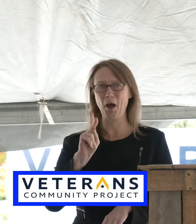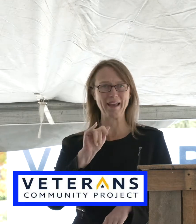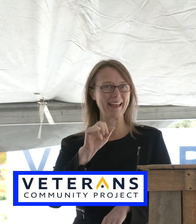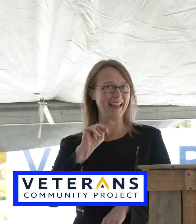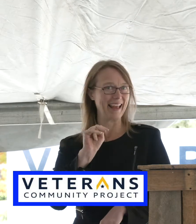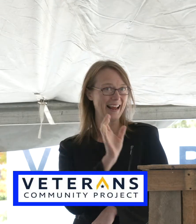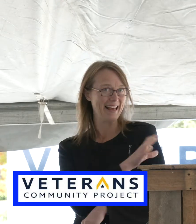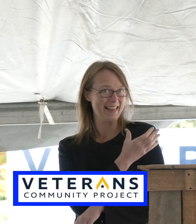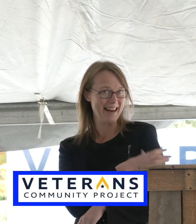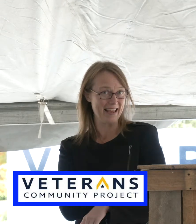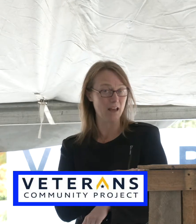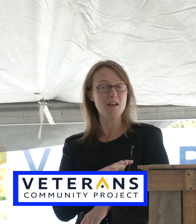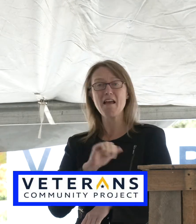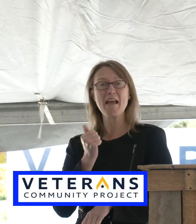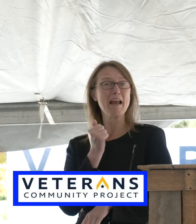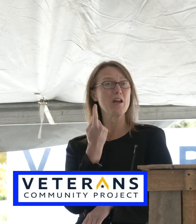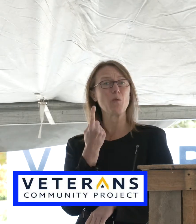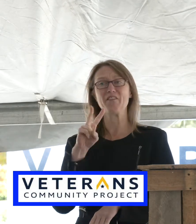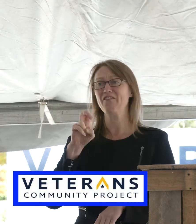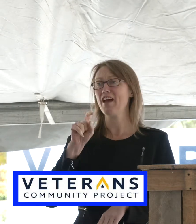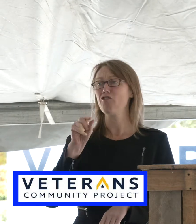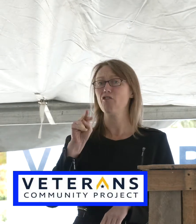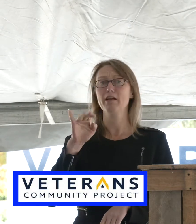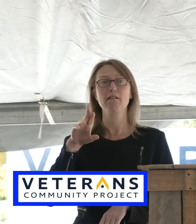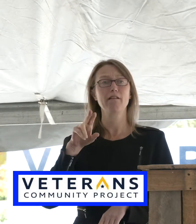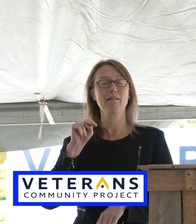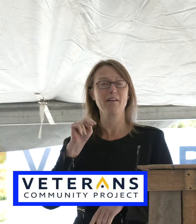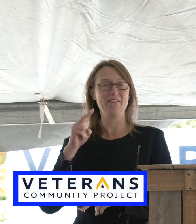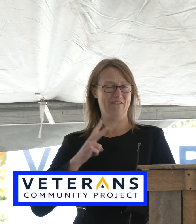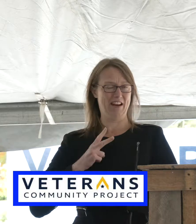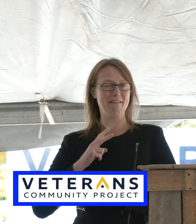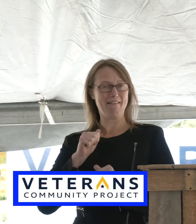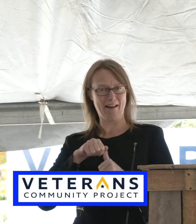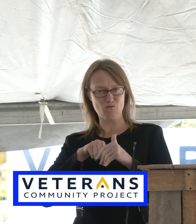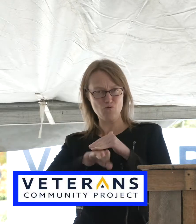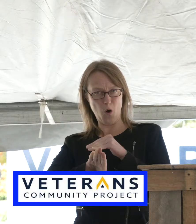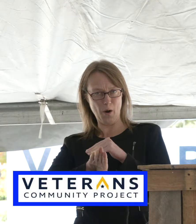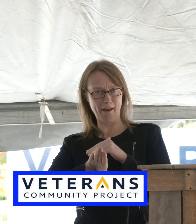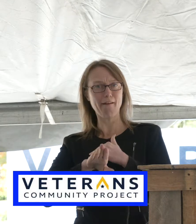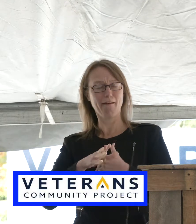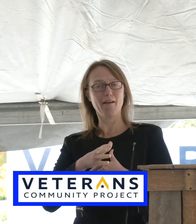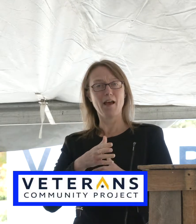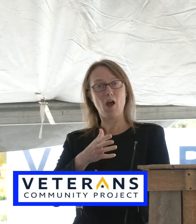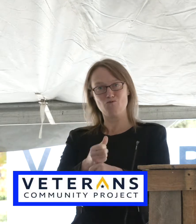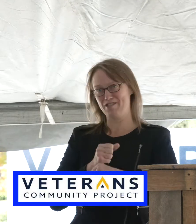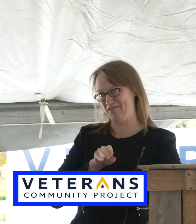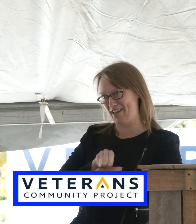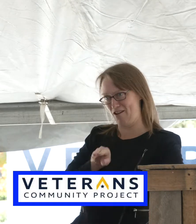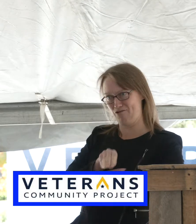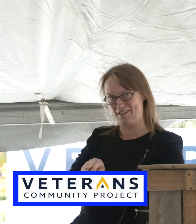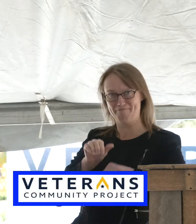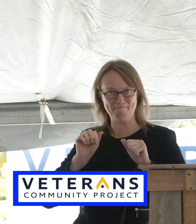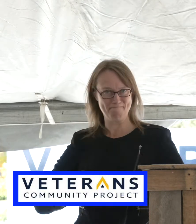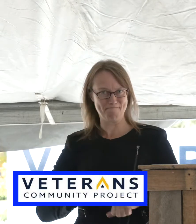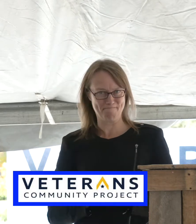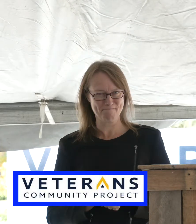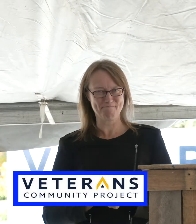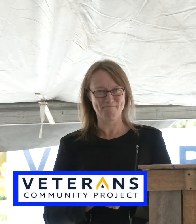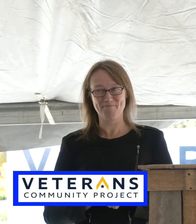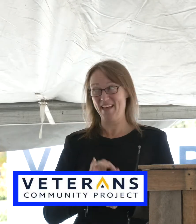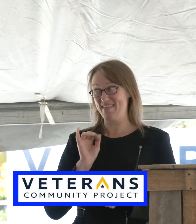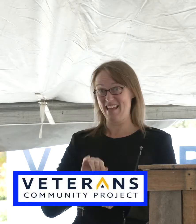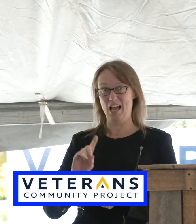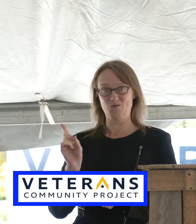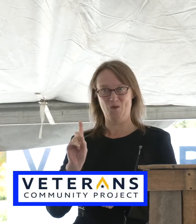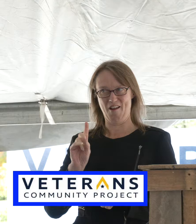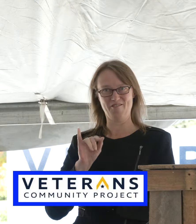in and receive help. Back to how Jason got involved with us. Those were our walk-in services.